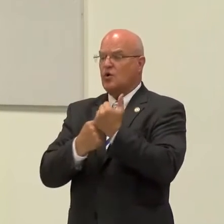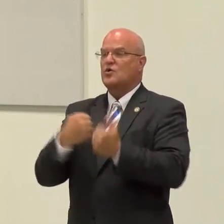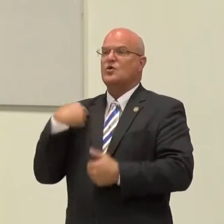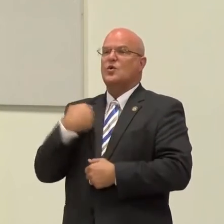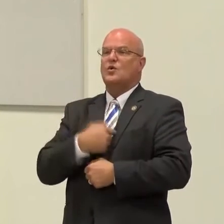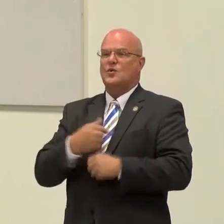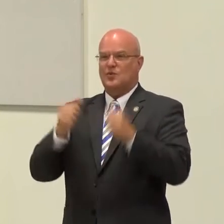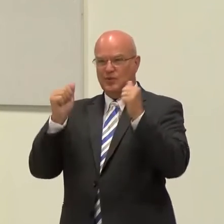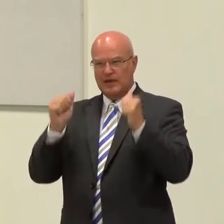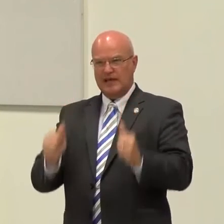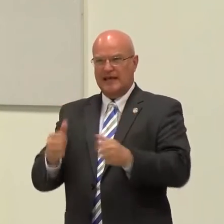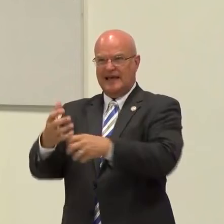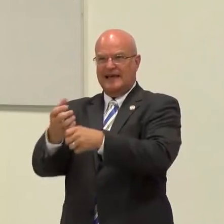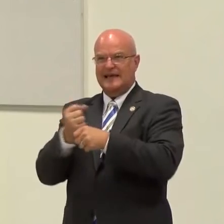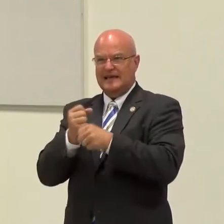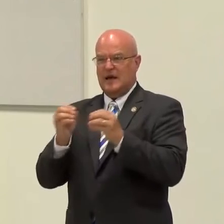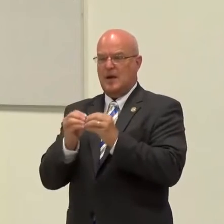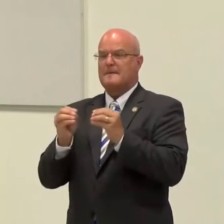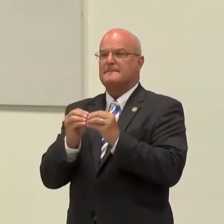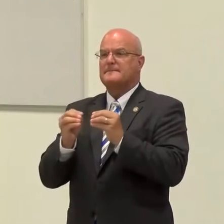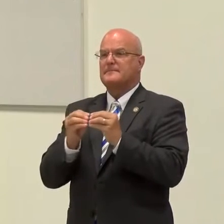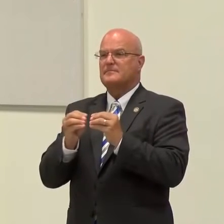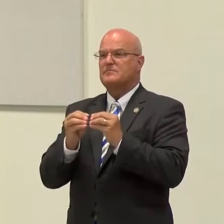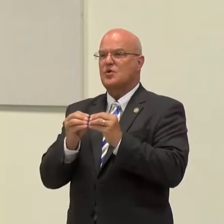can get more